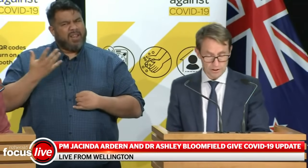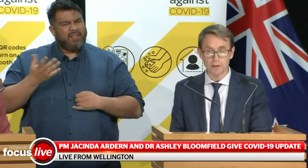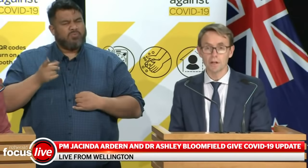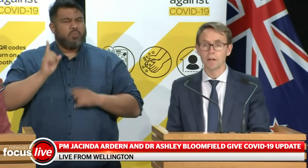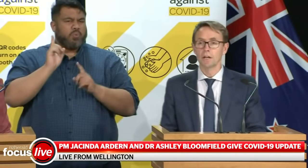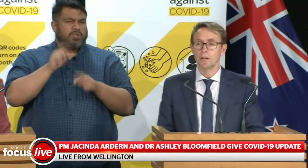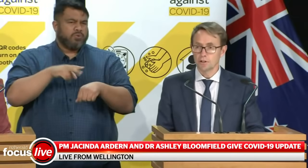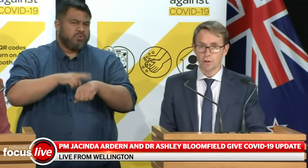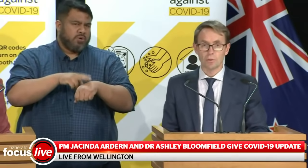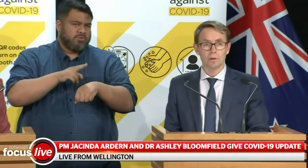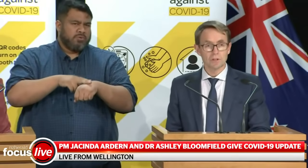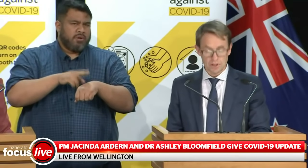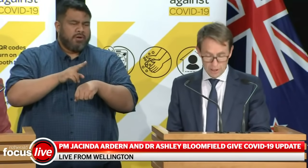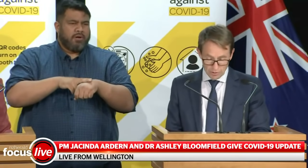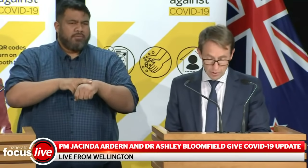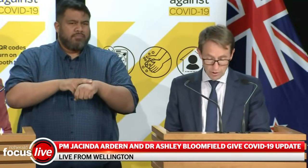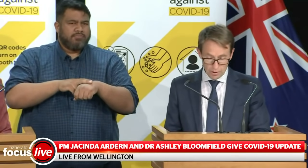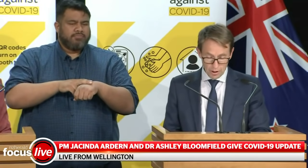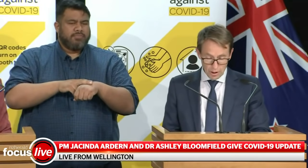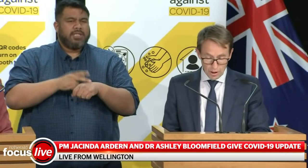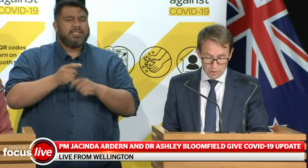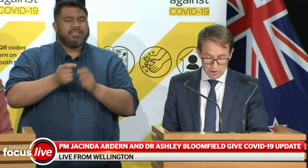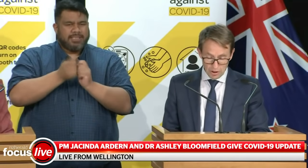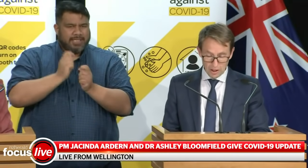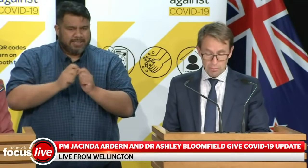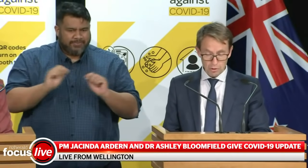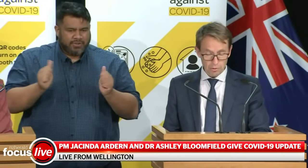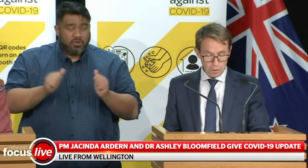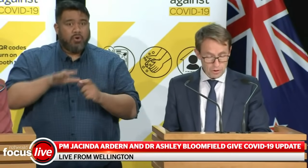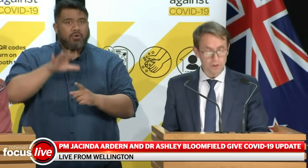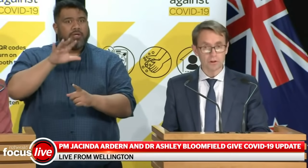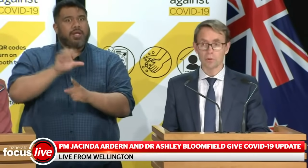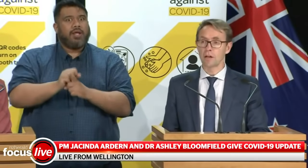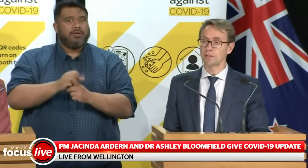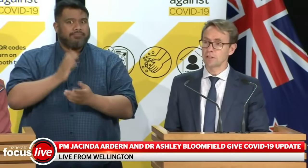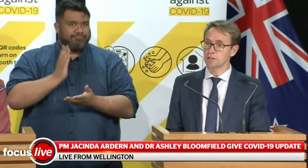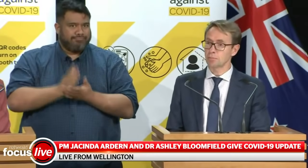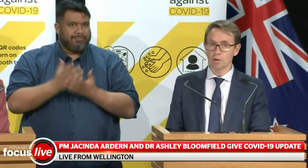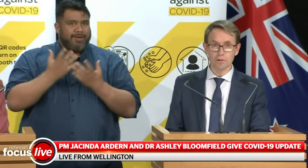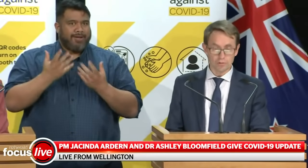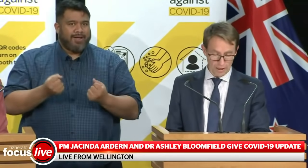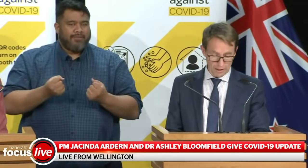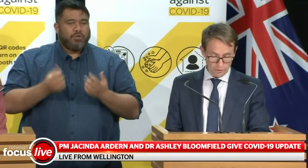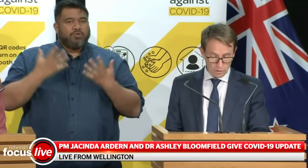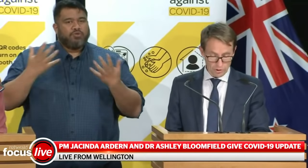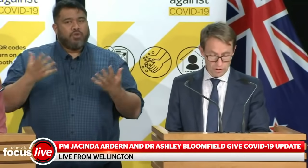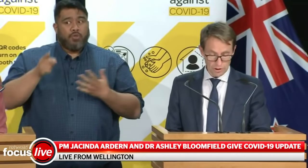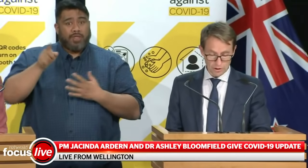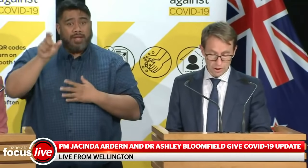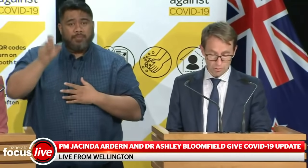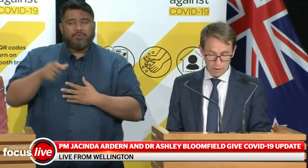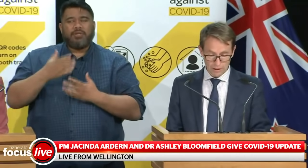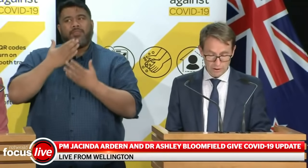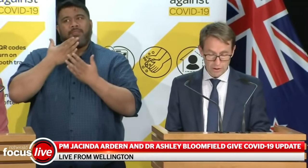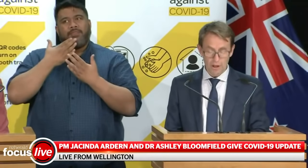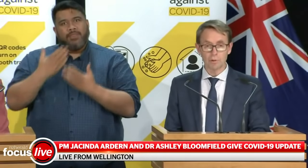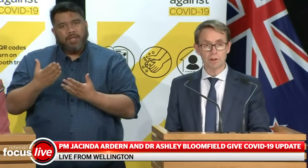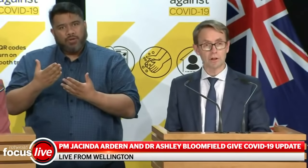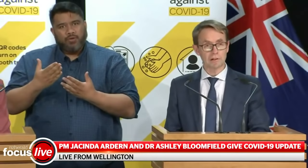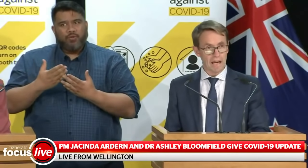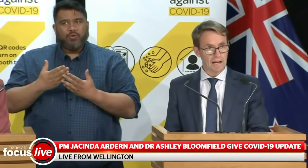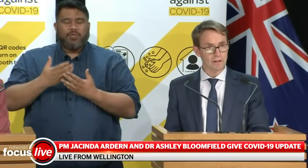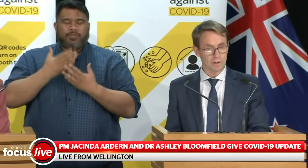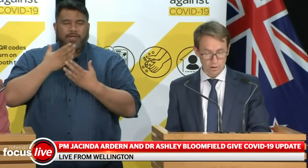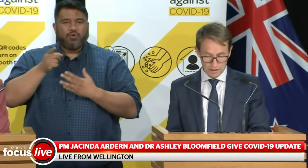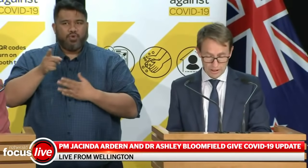was tested. So, to start with, I want to thank both the person who has tested positive and, of course, the general practice. We